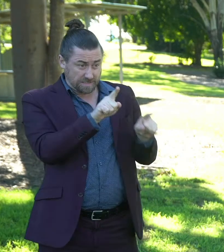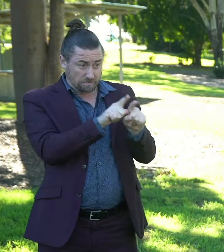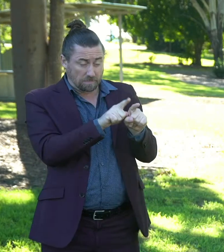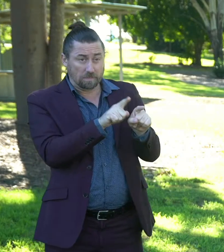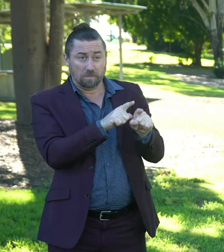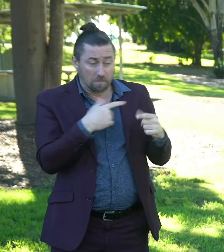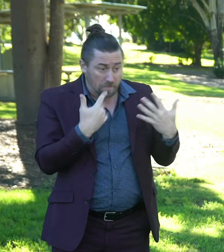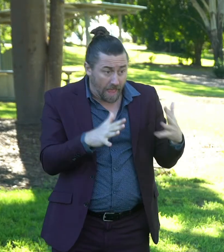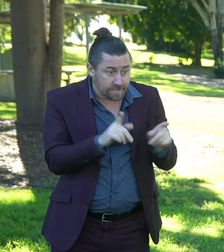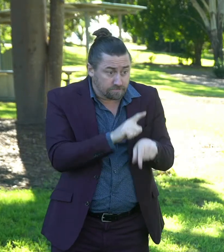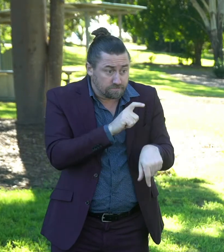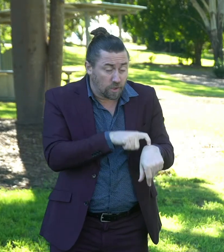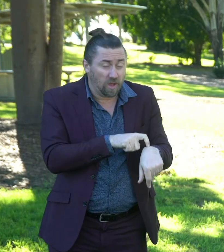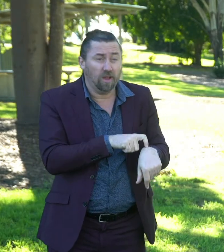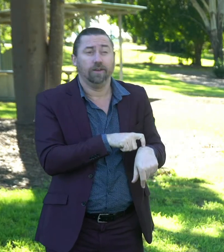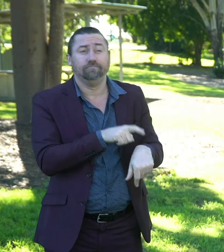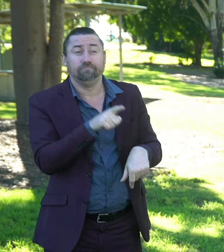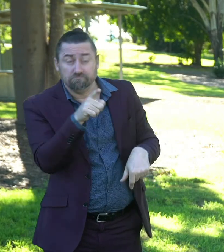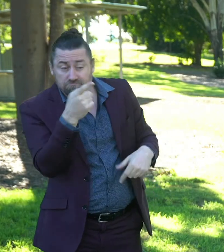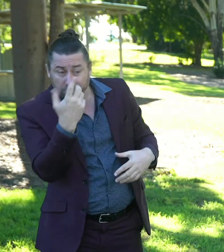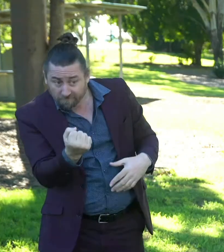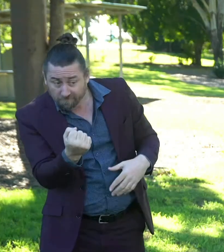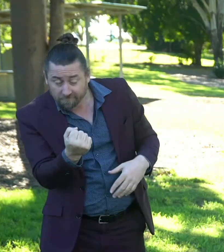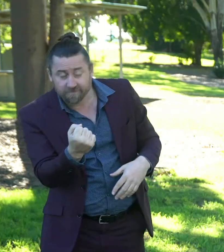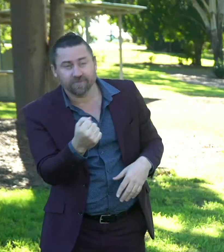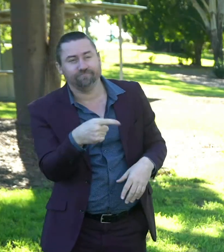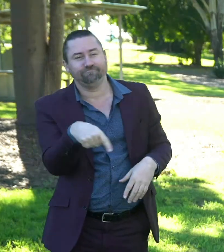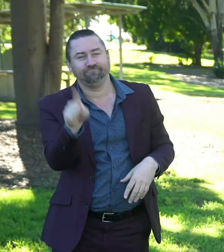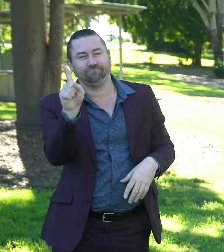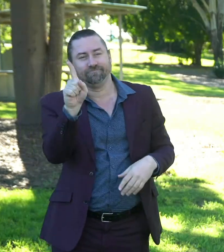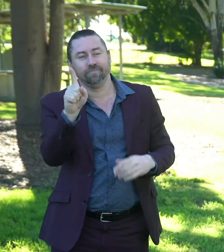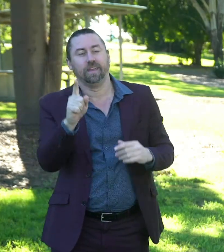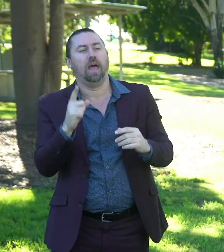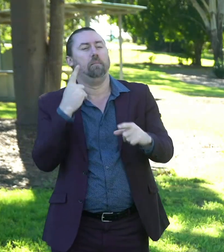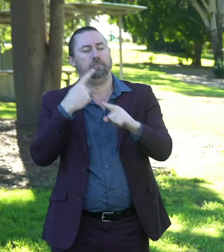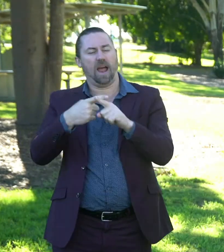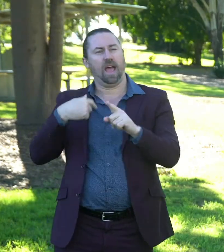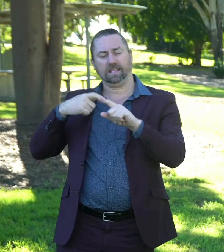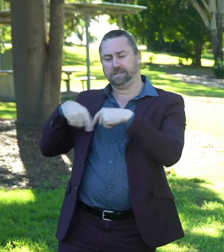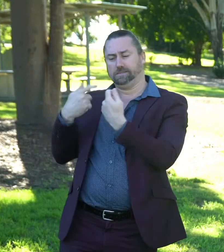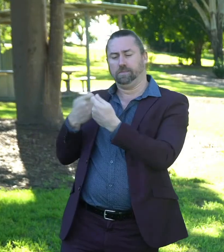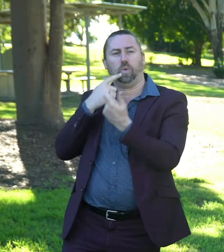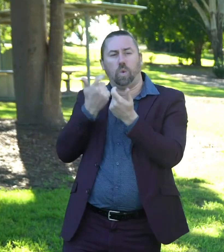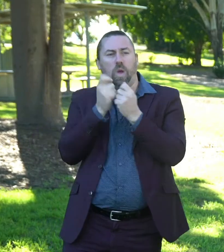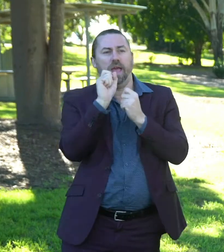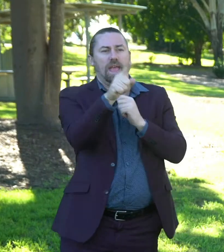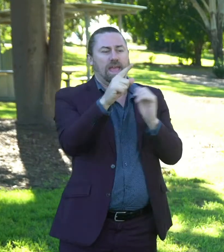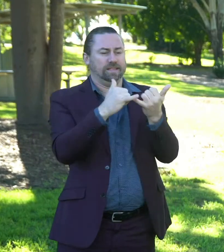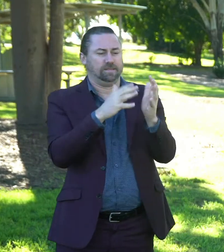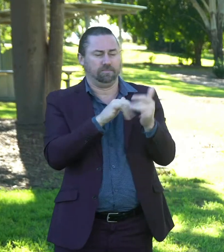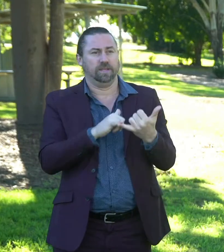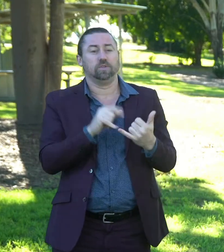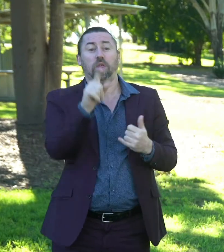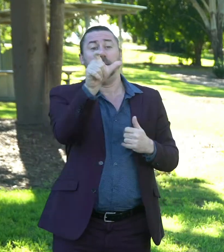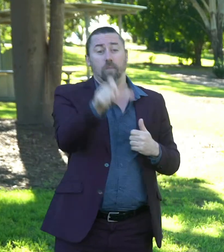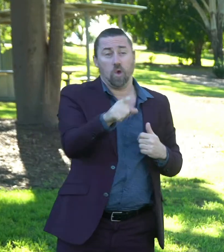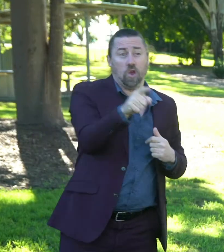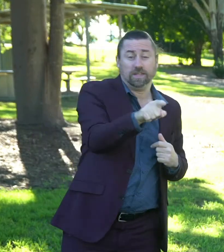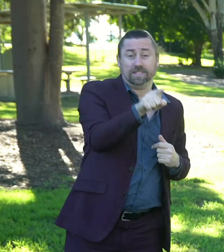check whether you've been at any of those sites? We'll, of course, be contact tracing. Then their partner, who lives in the